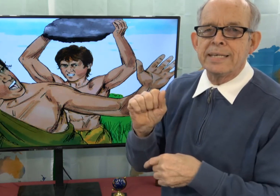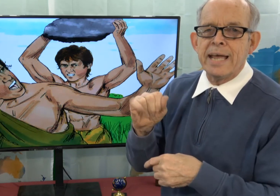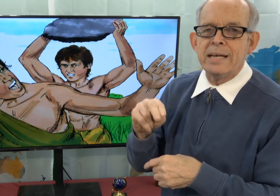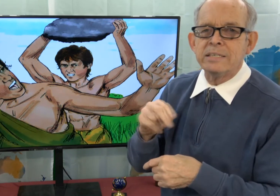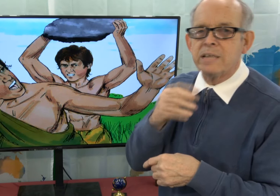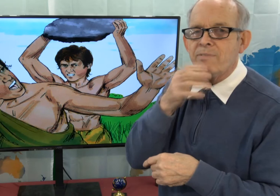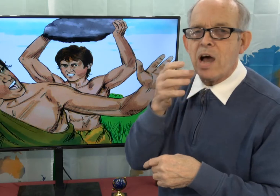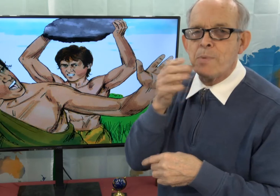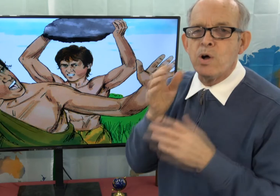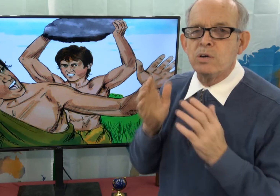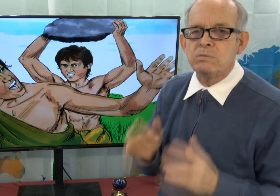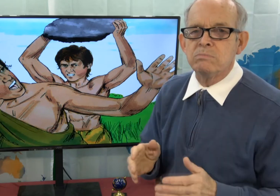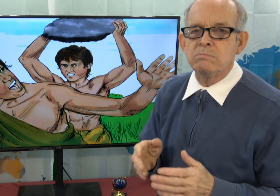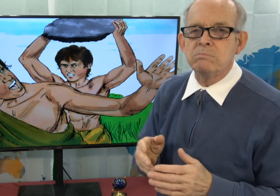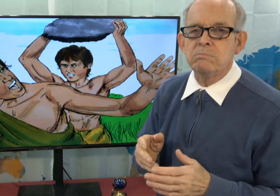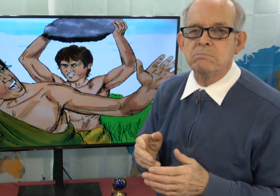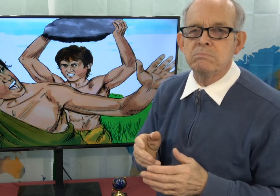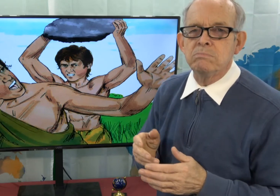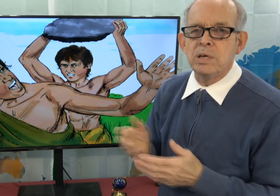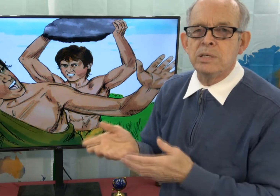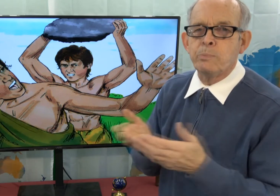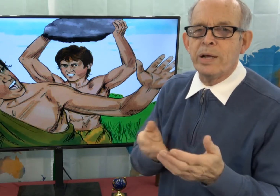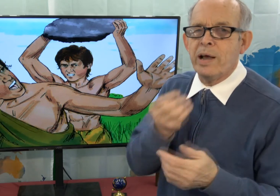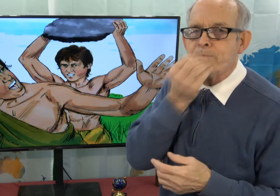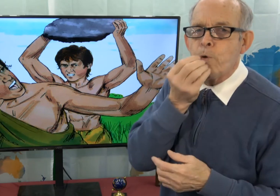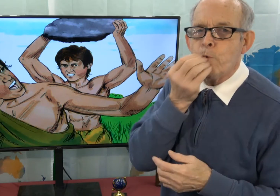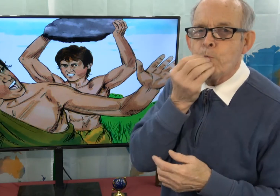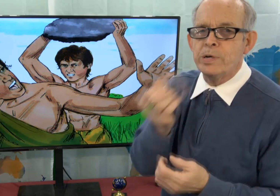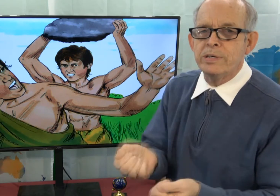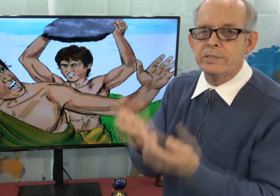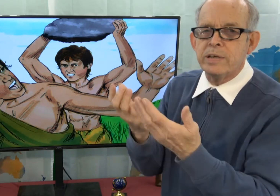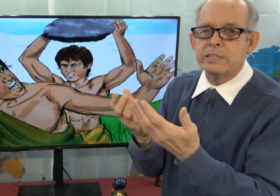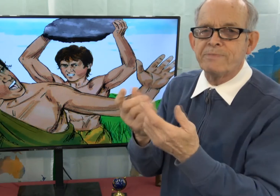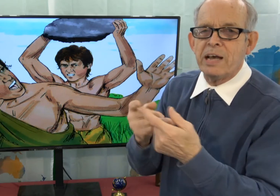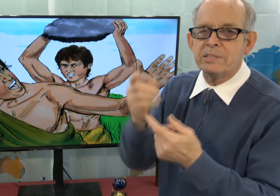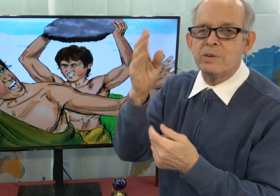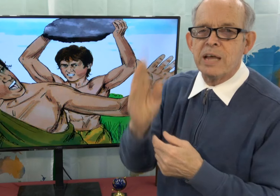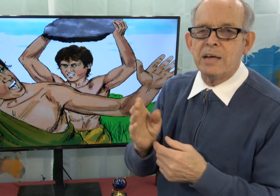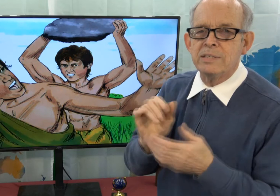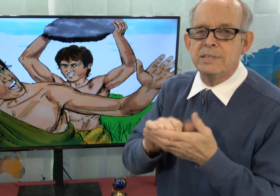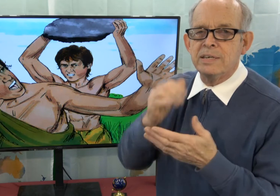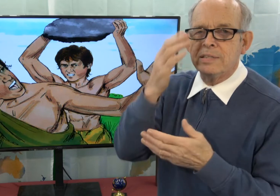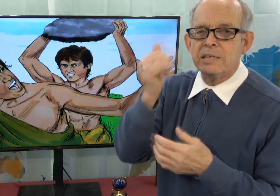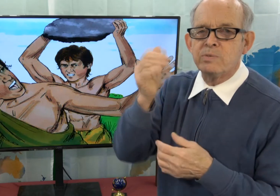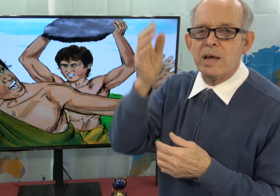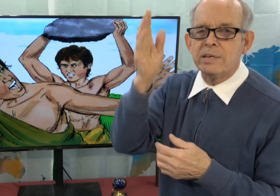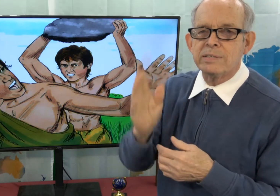Cain is our father. We bring food, justified to God. That's why God